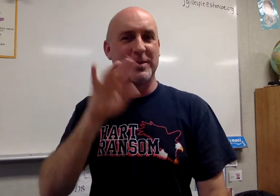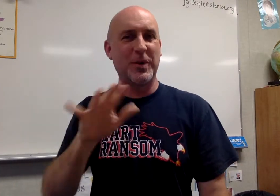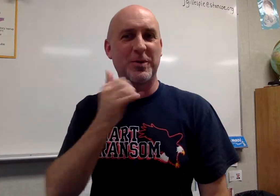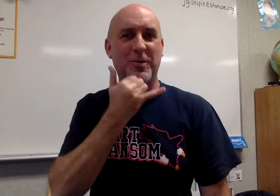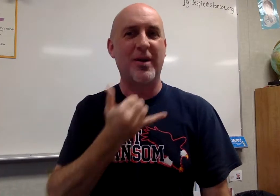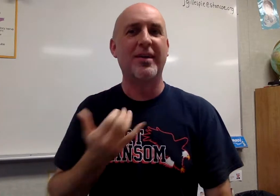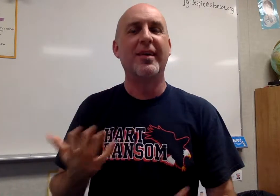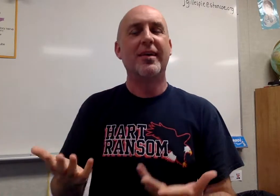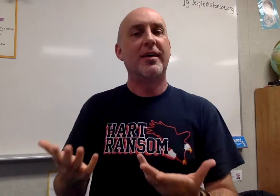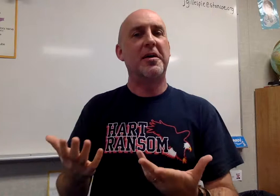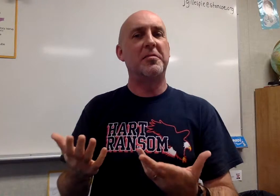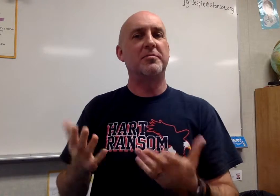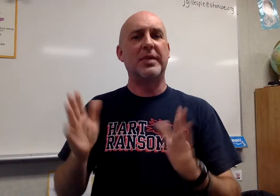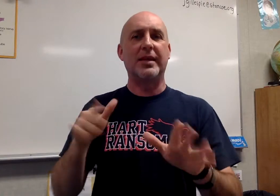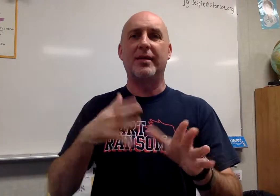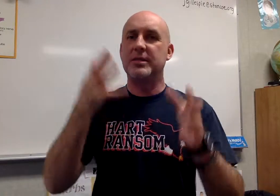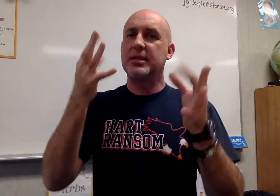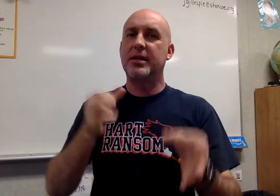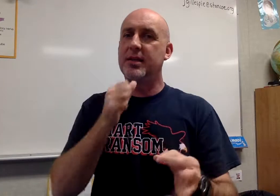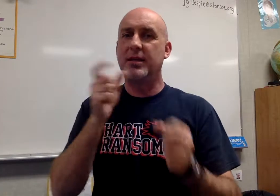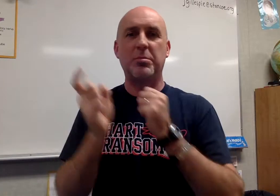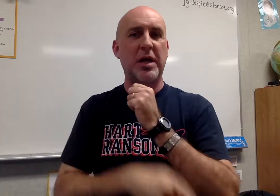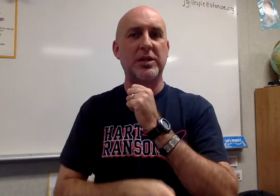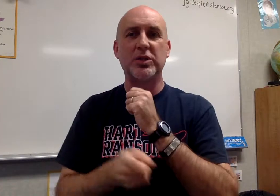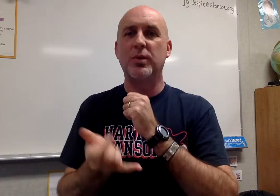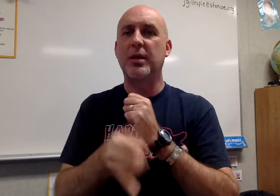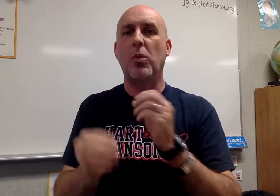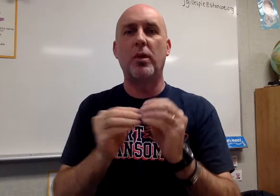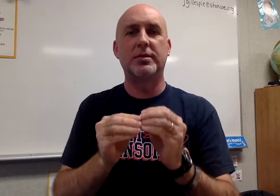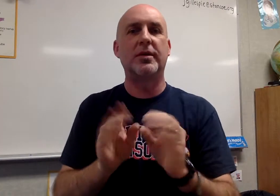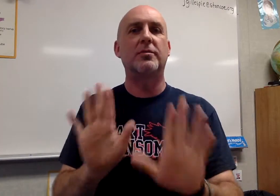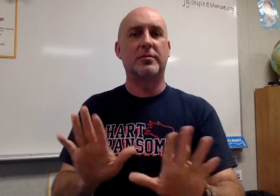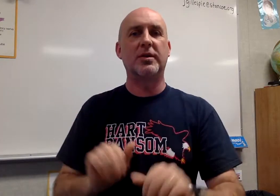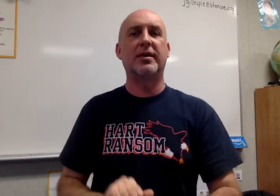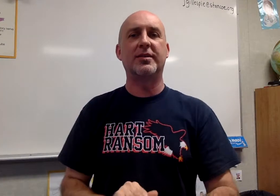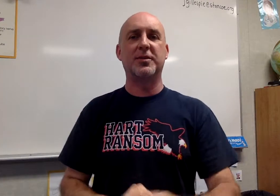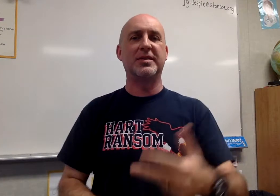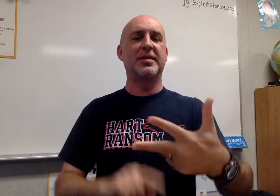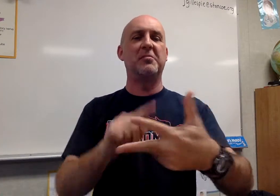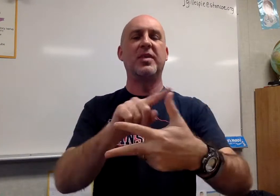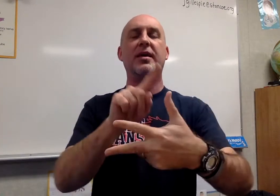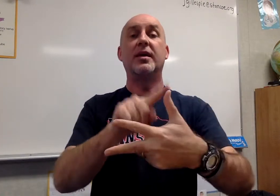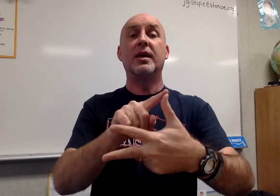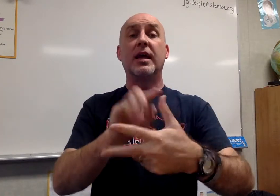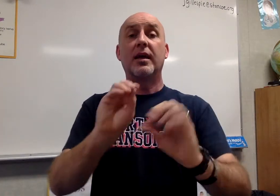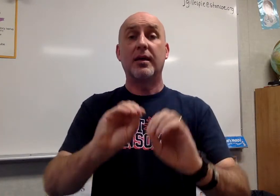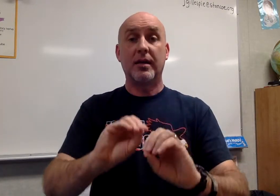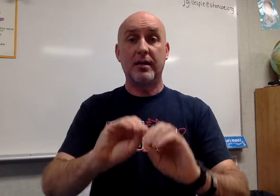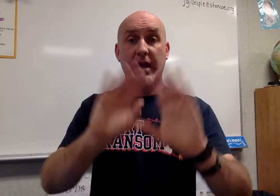spelled it wrong. And I've decided not to punish you anymore. So we're not going to do it this time.